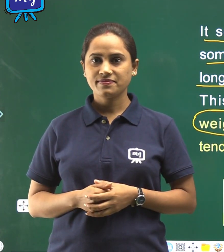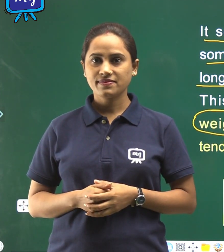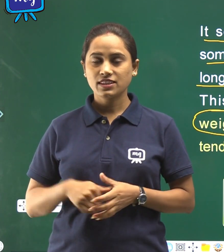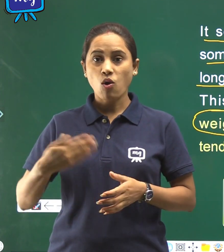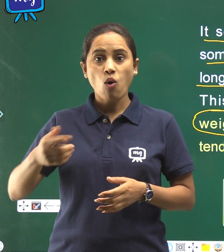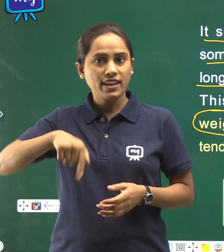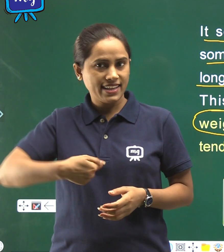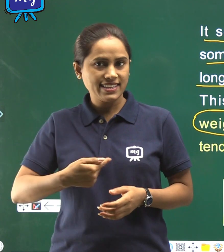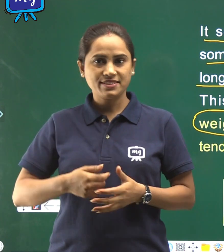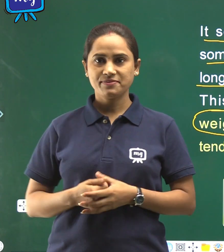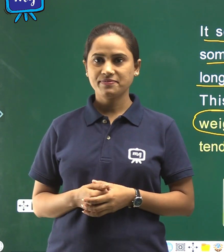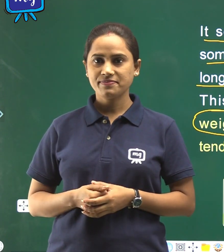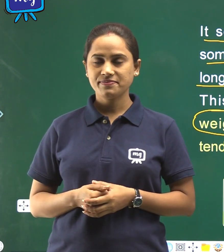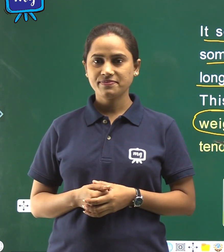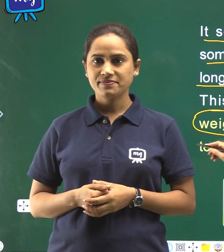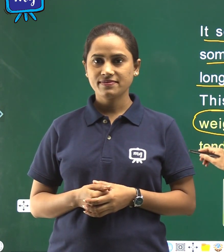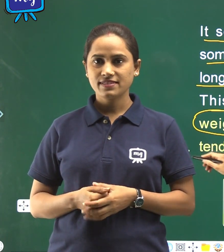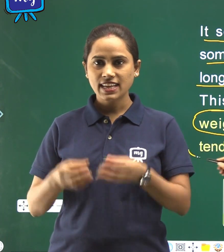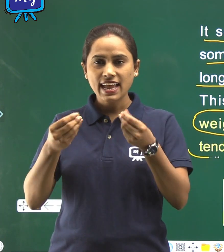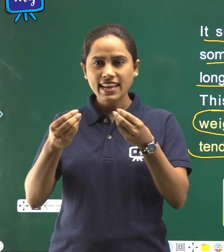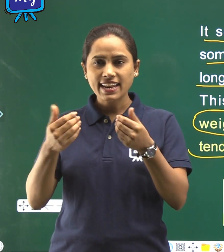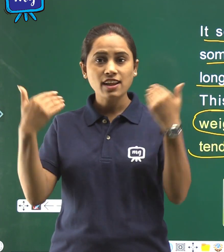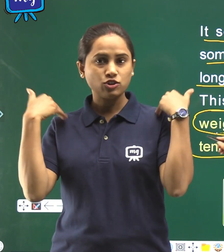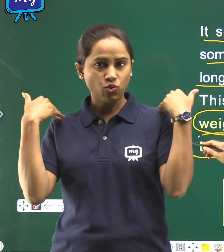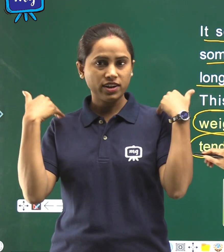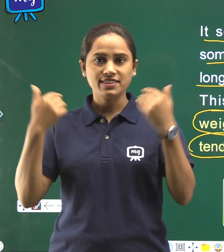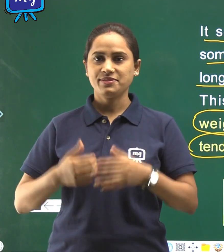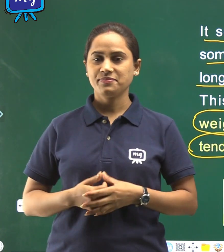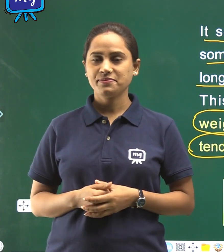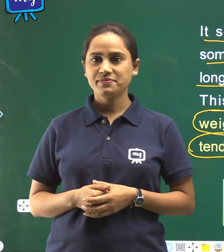on his tender shoulders.